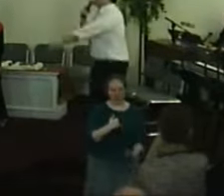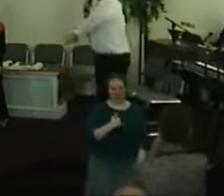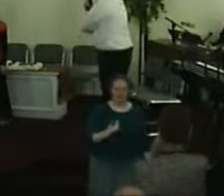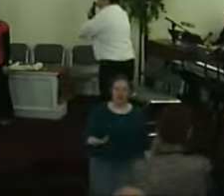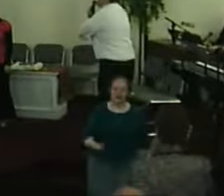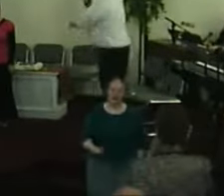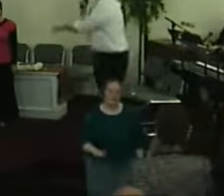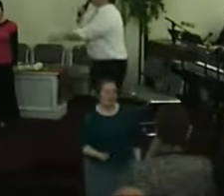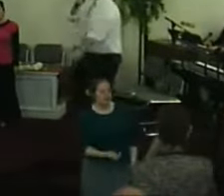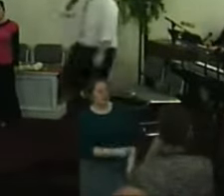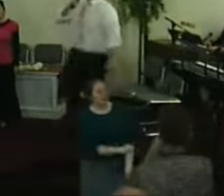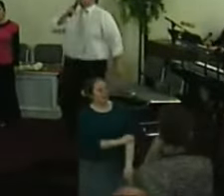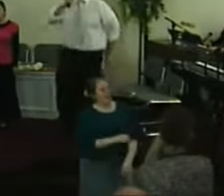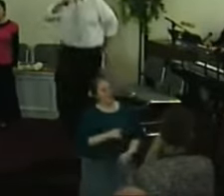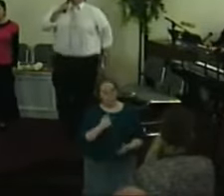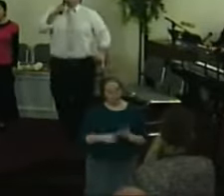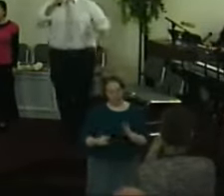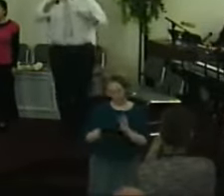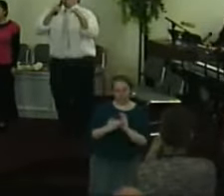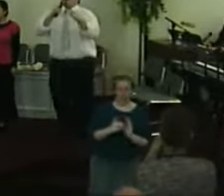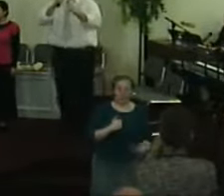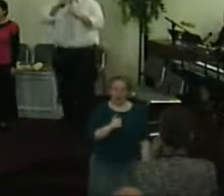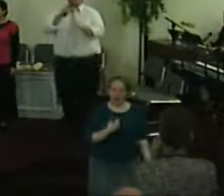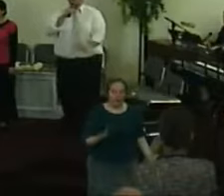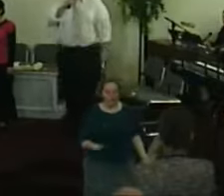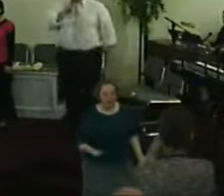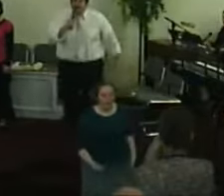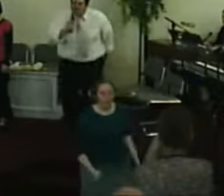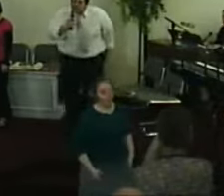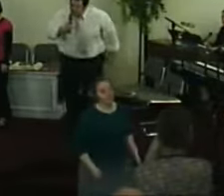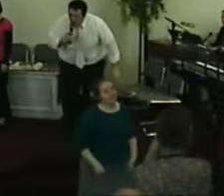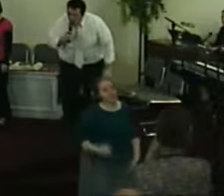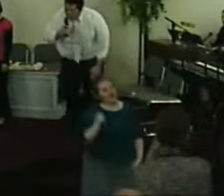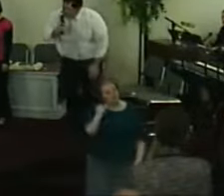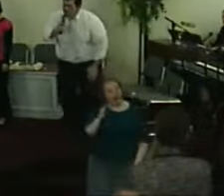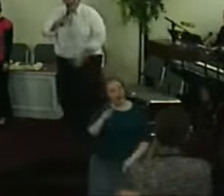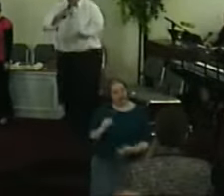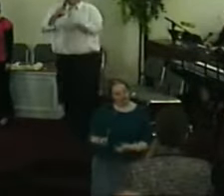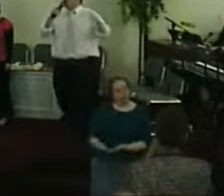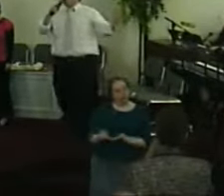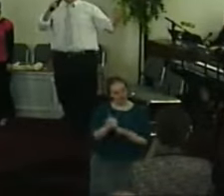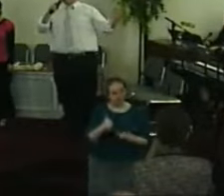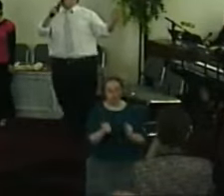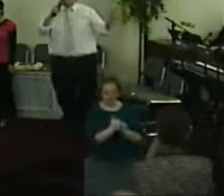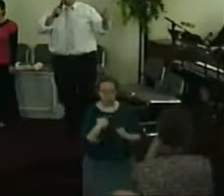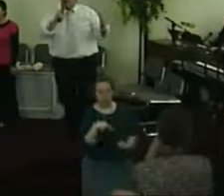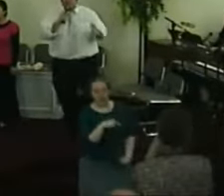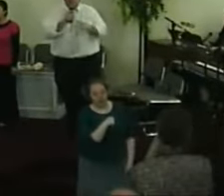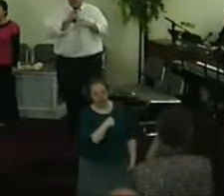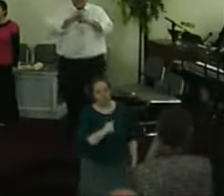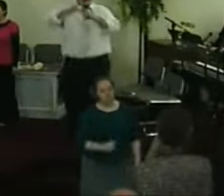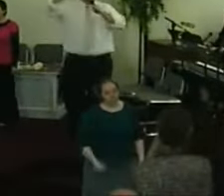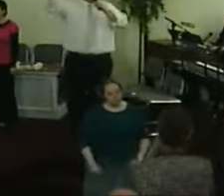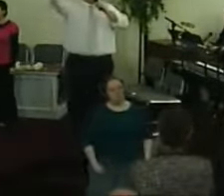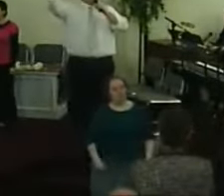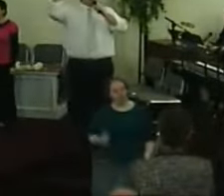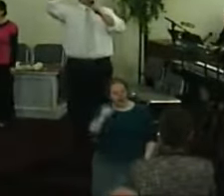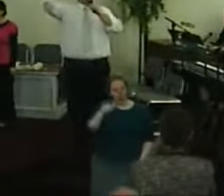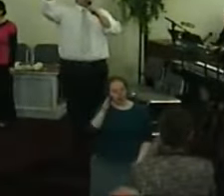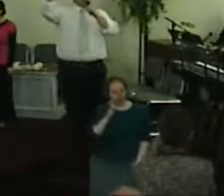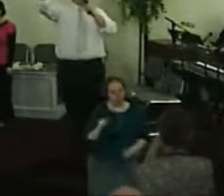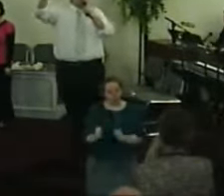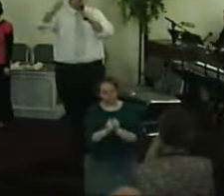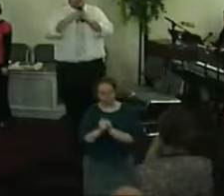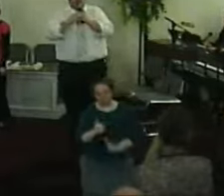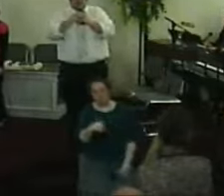is with us, then what can stand against? And if our God is for us, then who could ever stop us? And if our